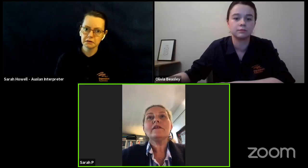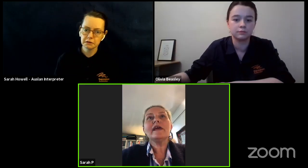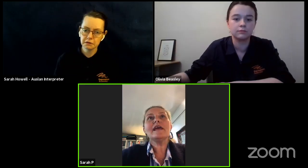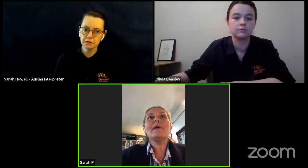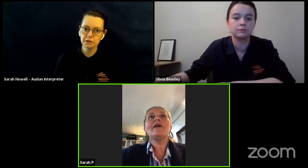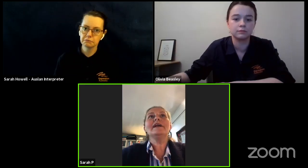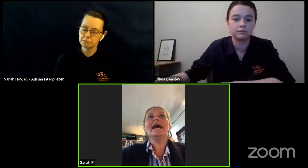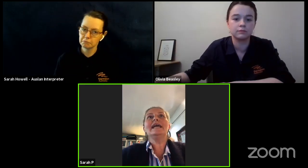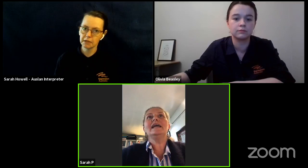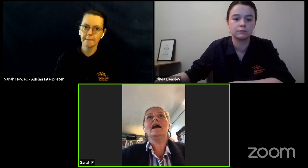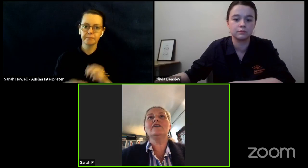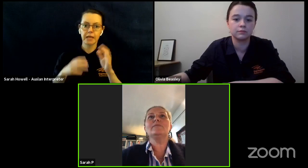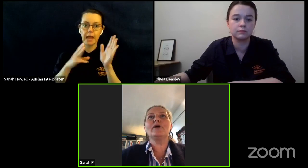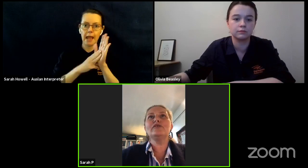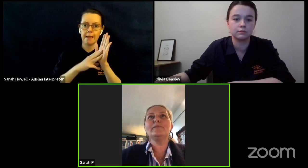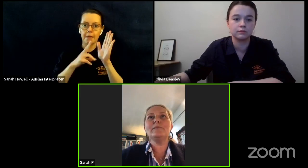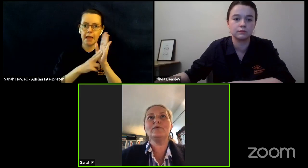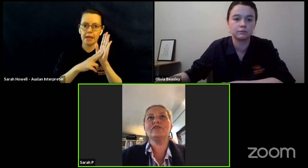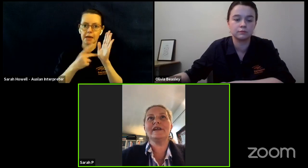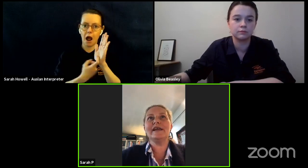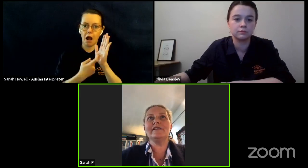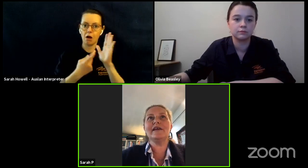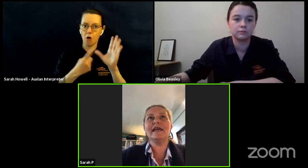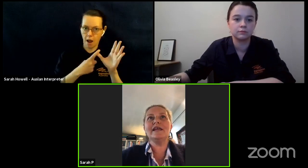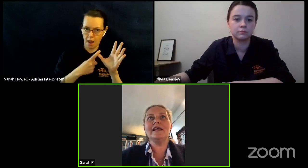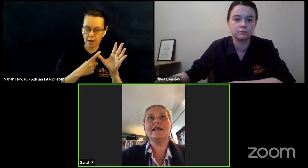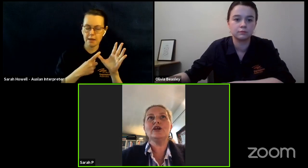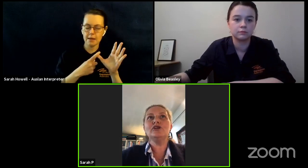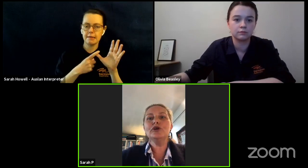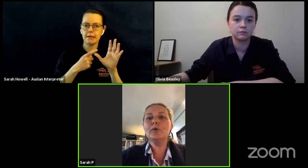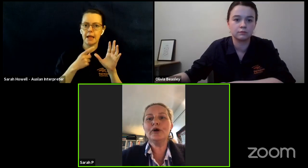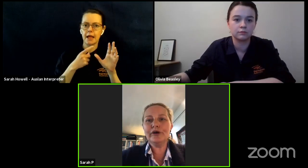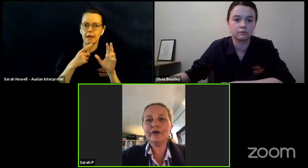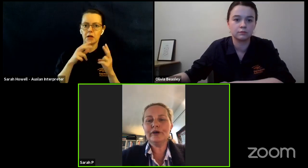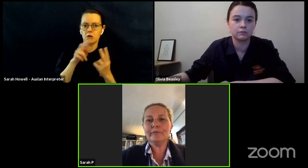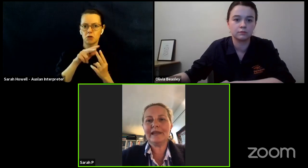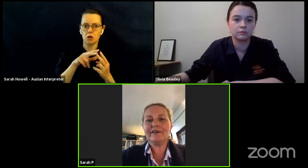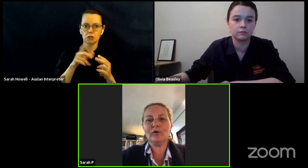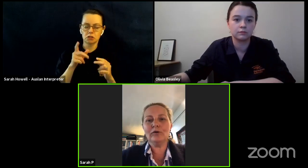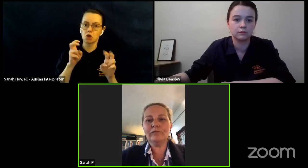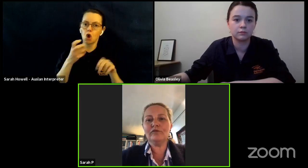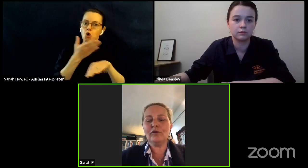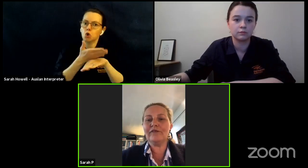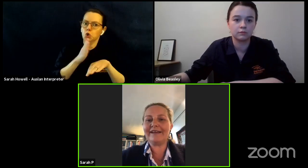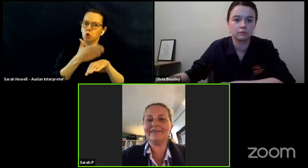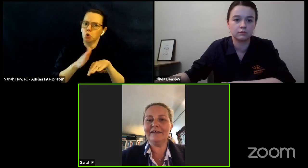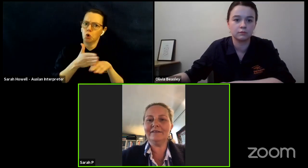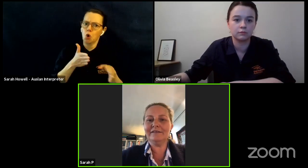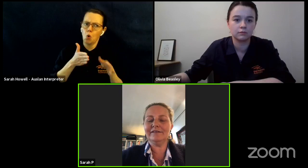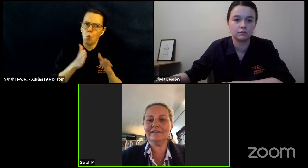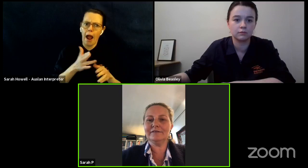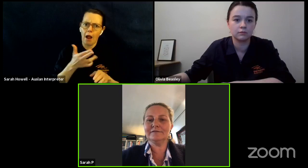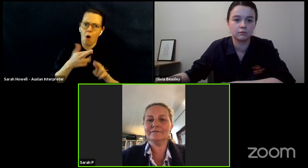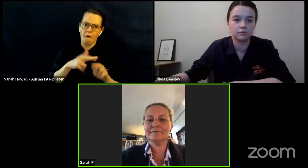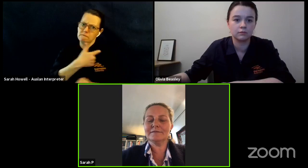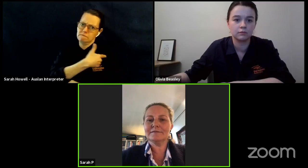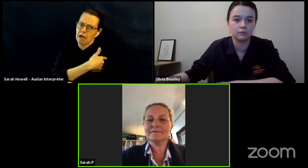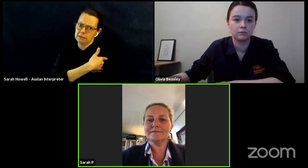So the mRNA, I suppose people see as a newer platform for